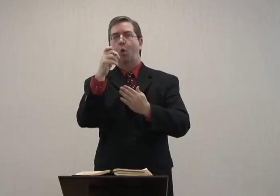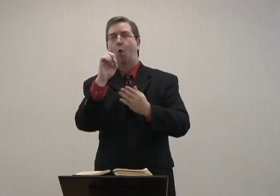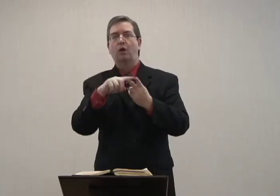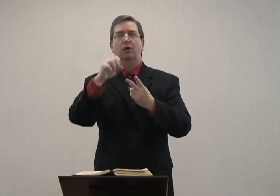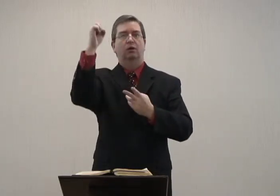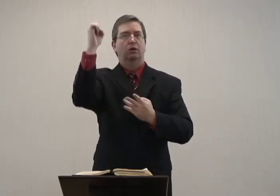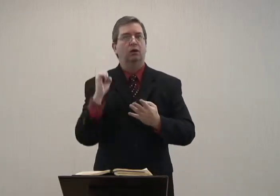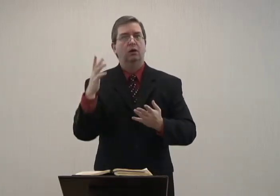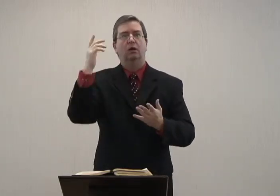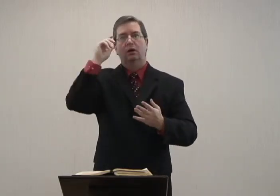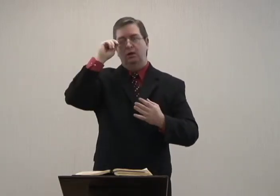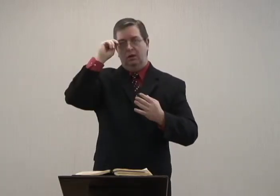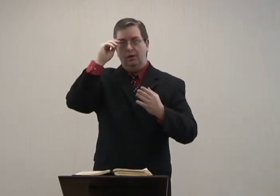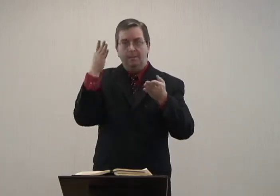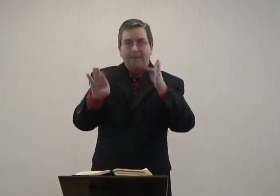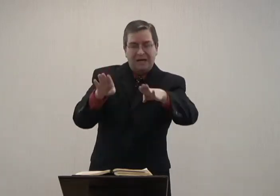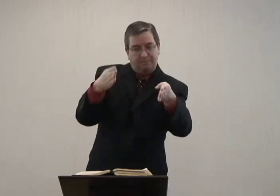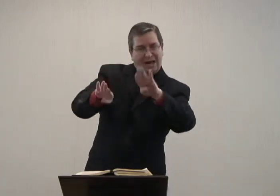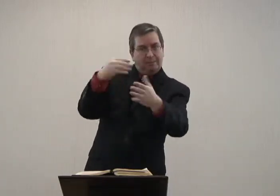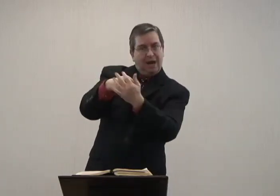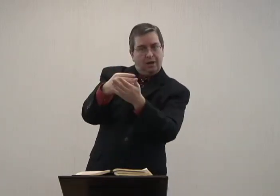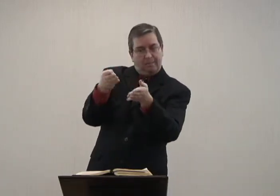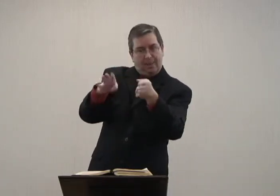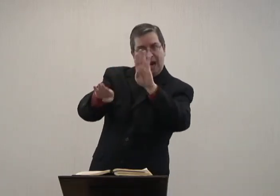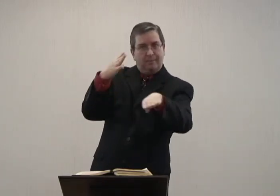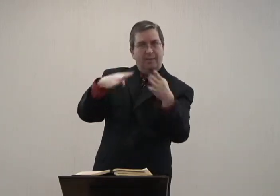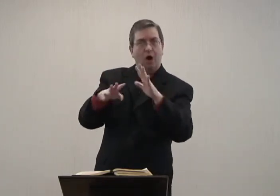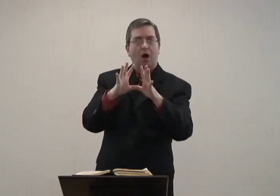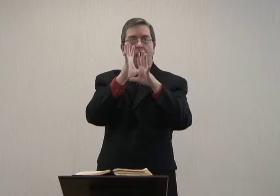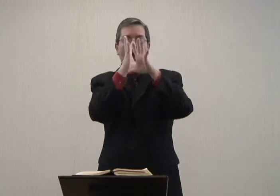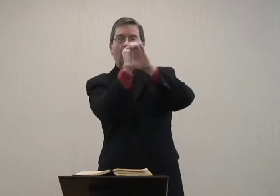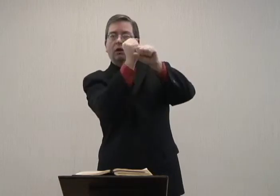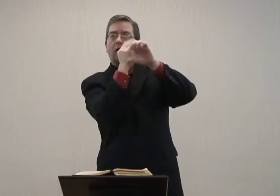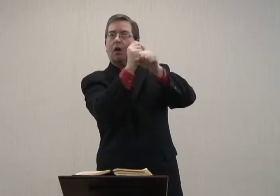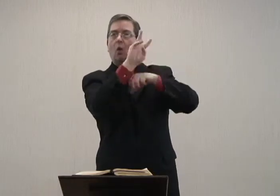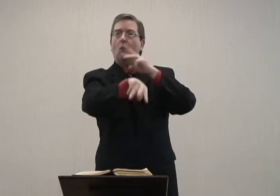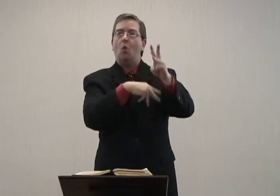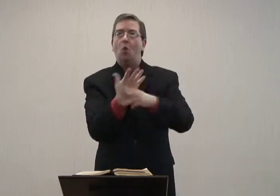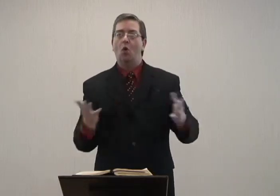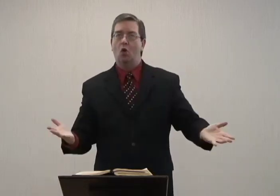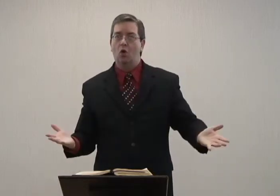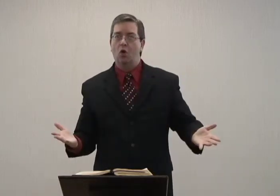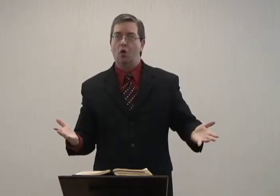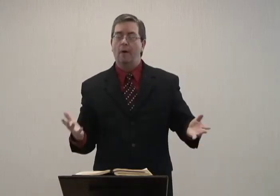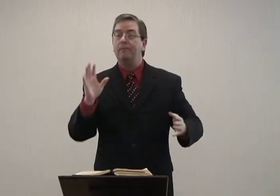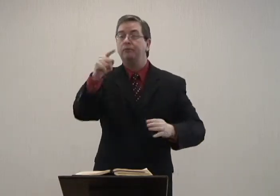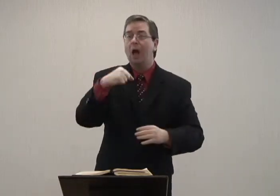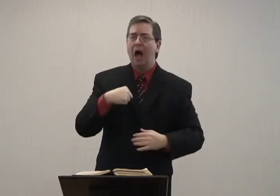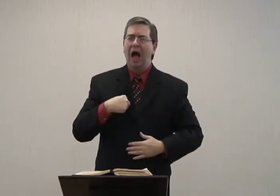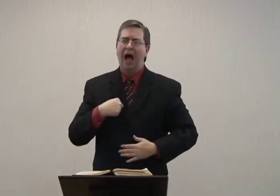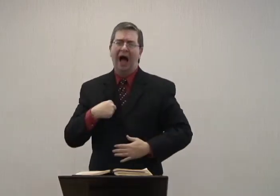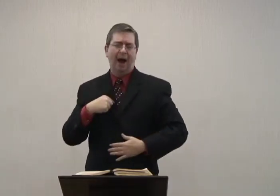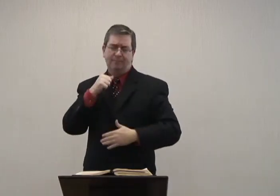Vegas, people are famous for gambling and betting. You get addicted to the world.